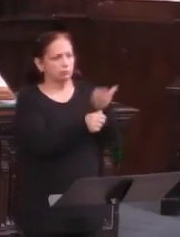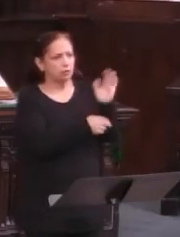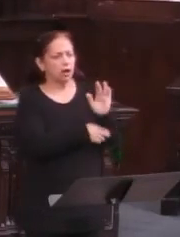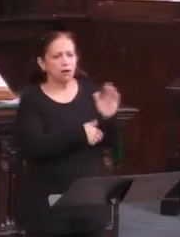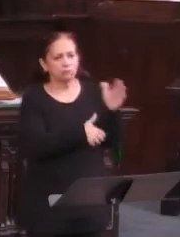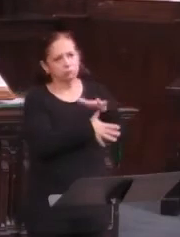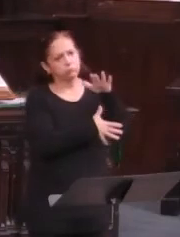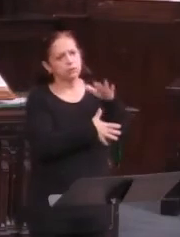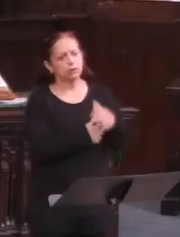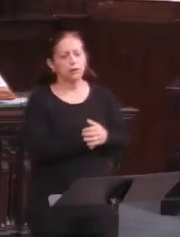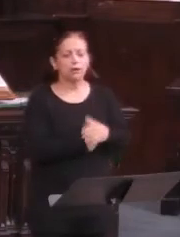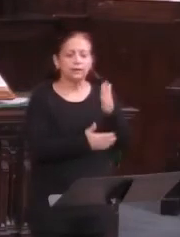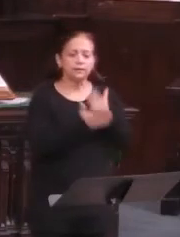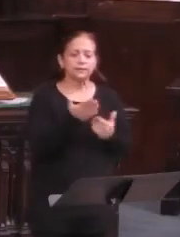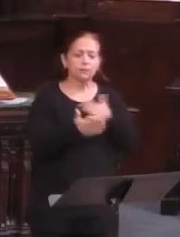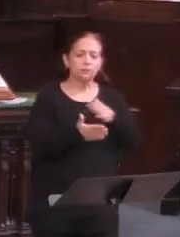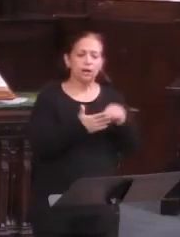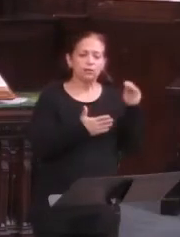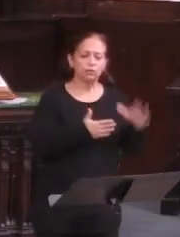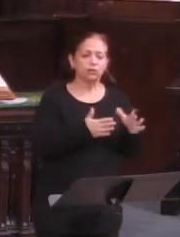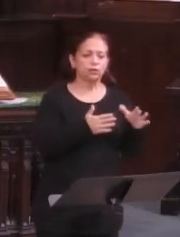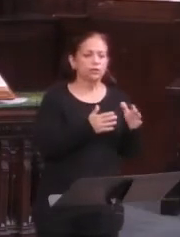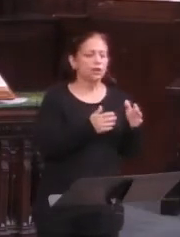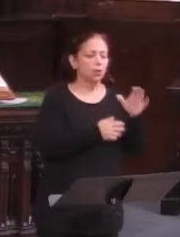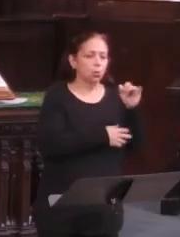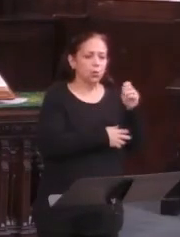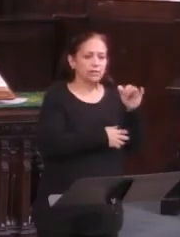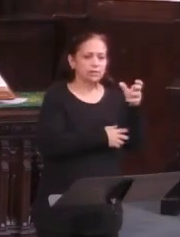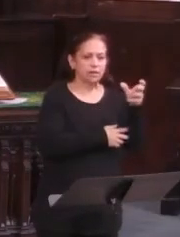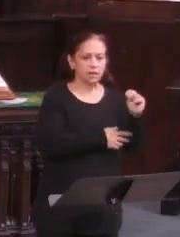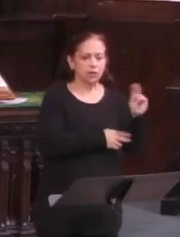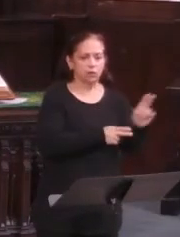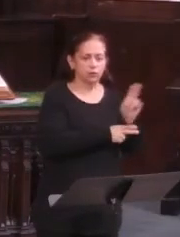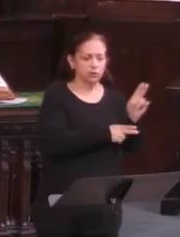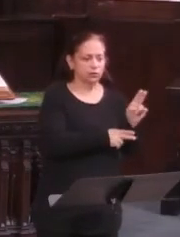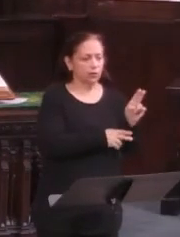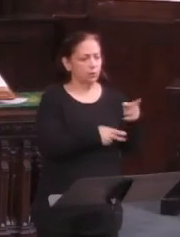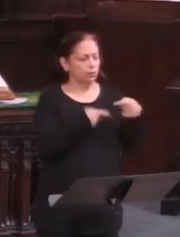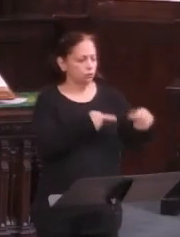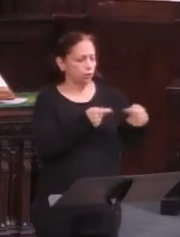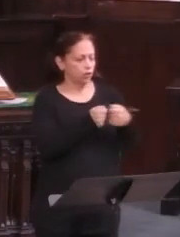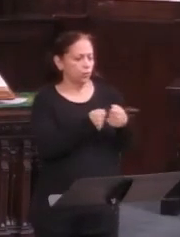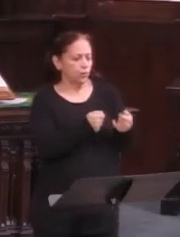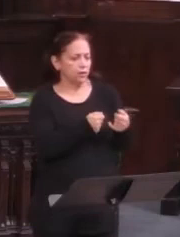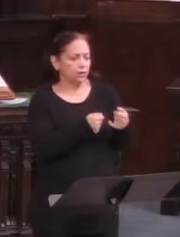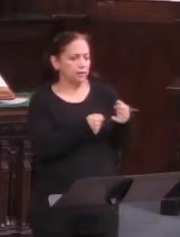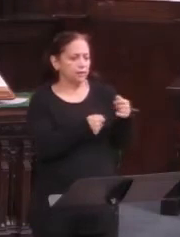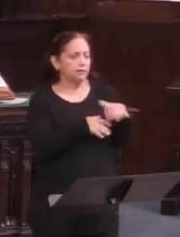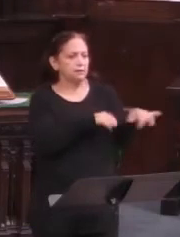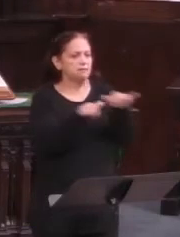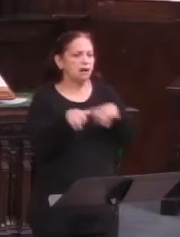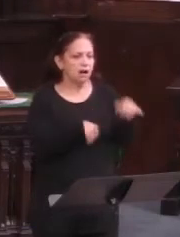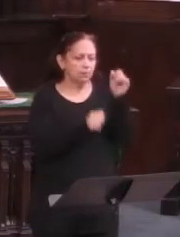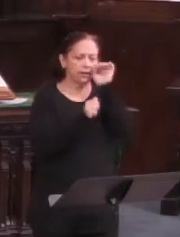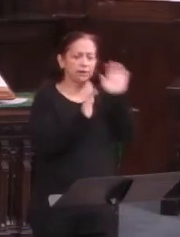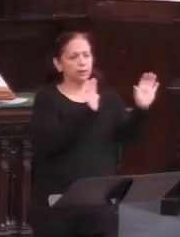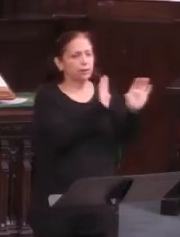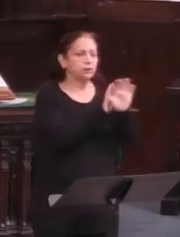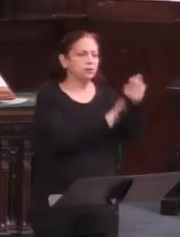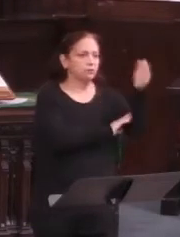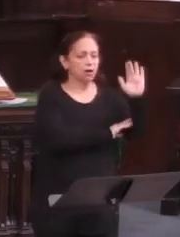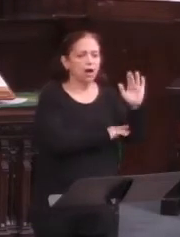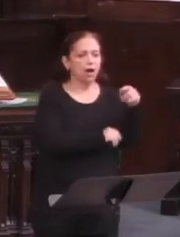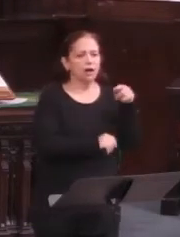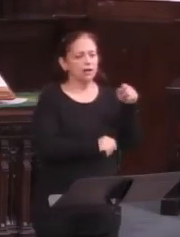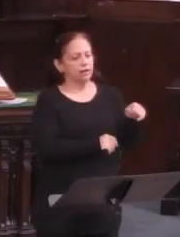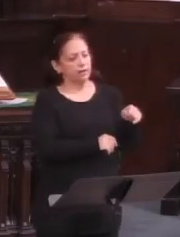of my students at Wesleyan would struggle with this common image of God as an overly anthropomorphized figure who